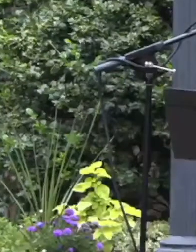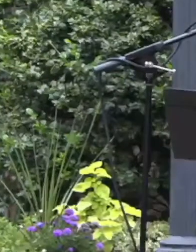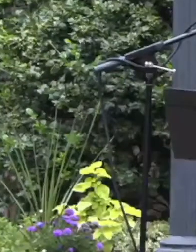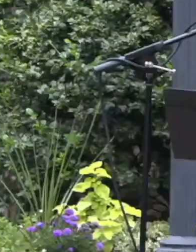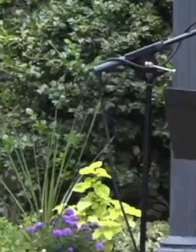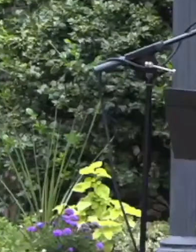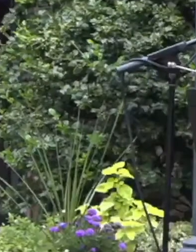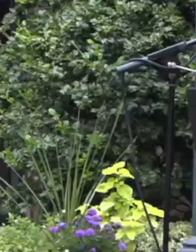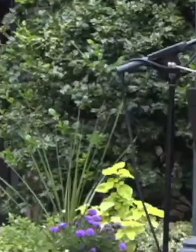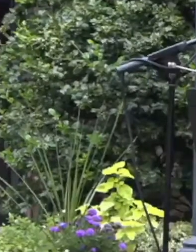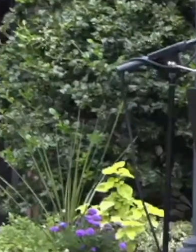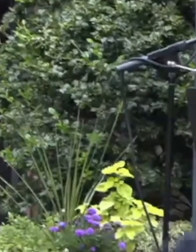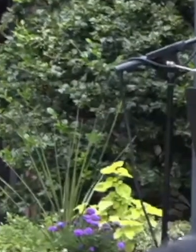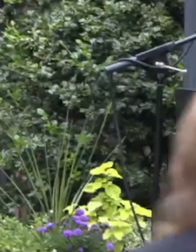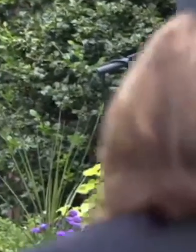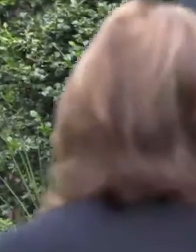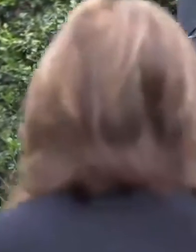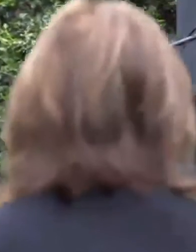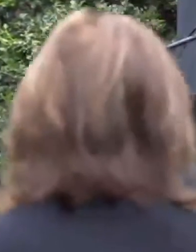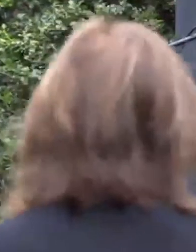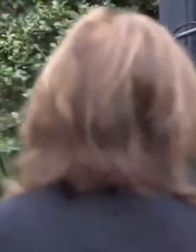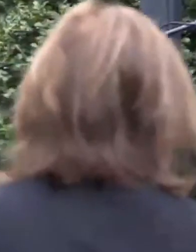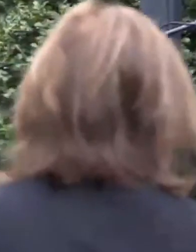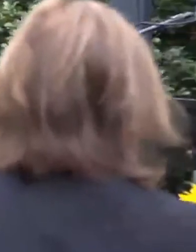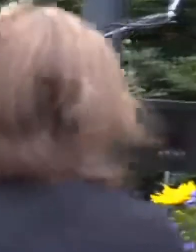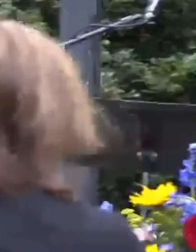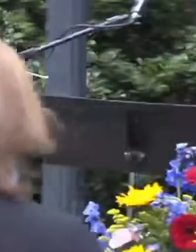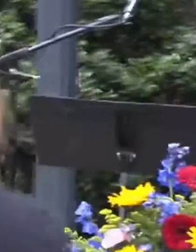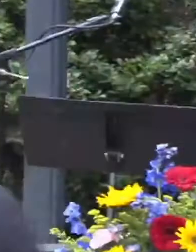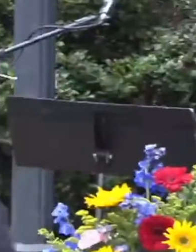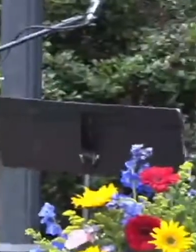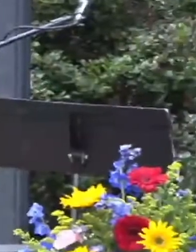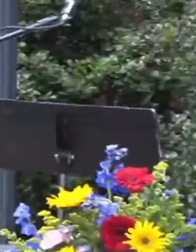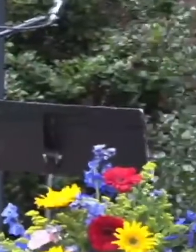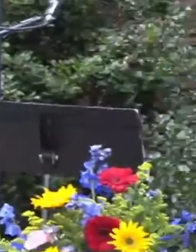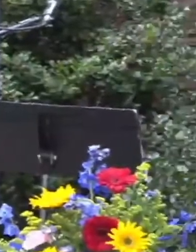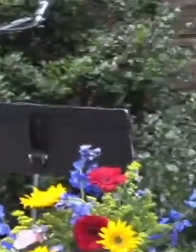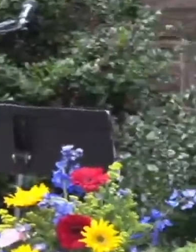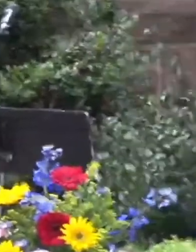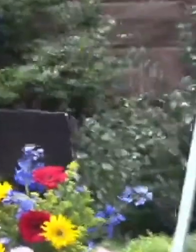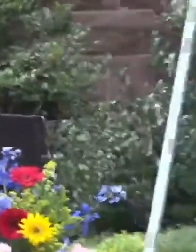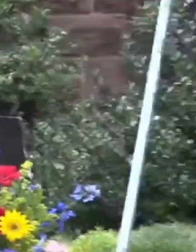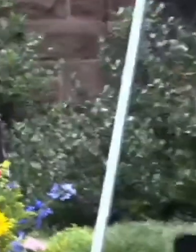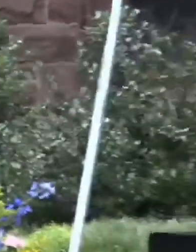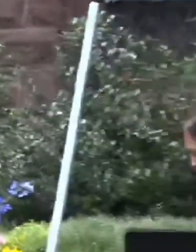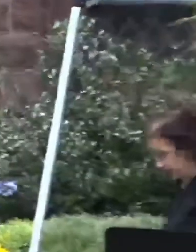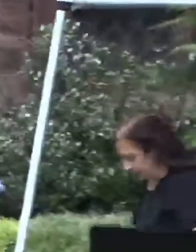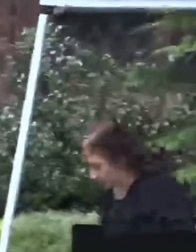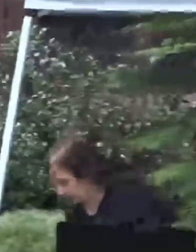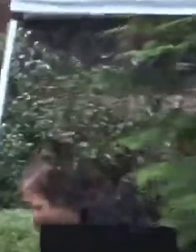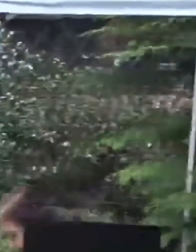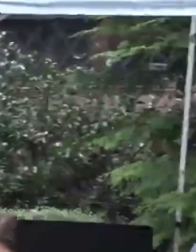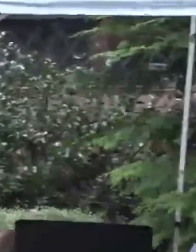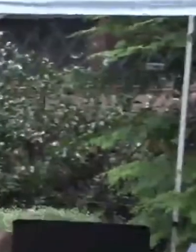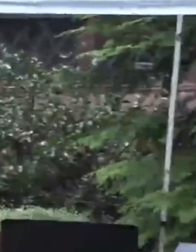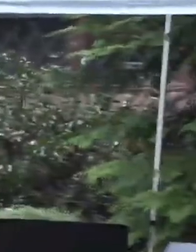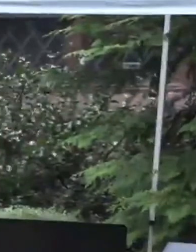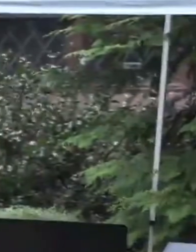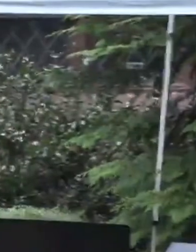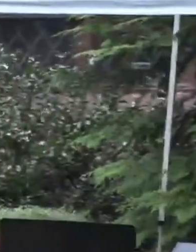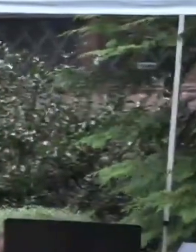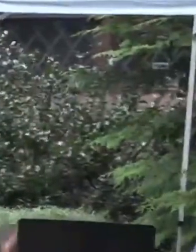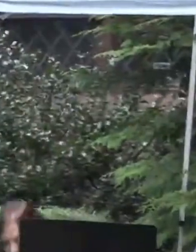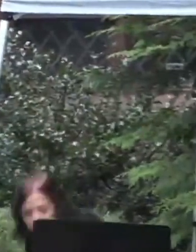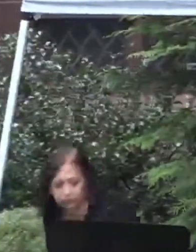the month, so we will also have our thrift store pop-up shop. So if you would like to come